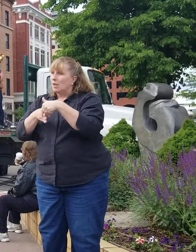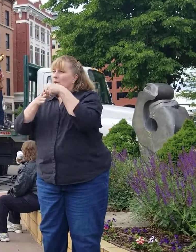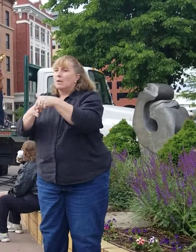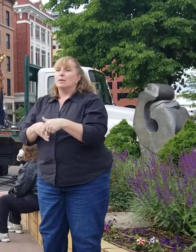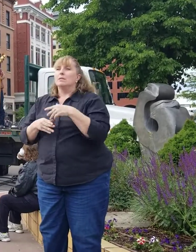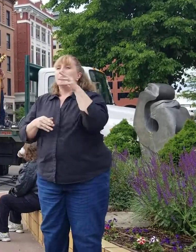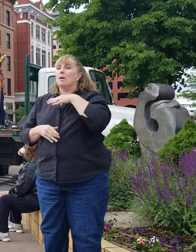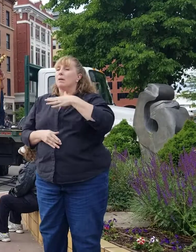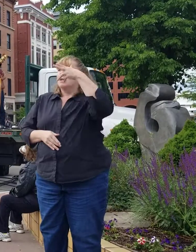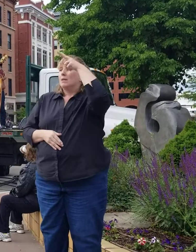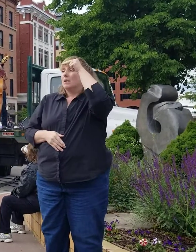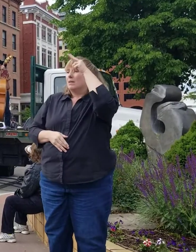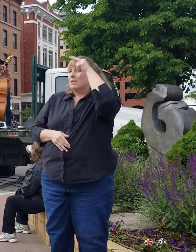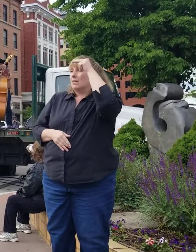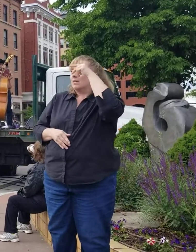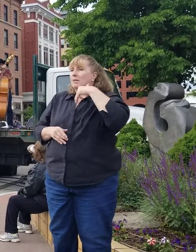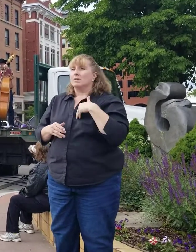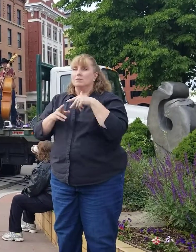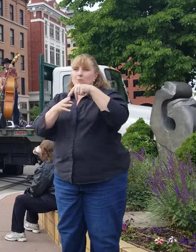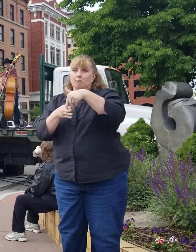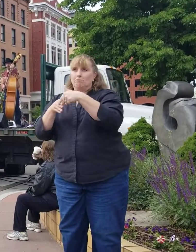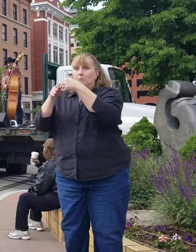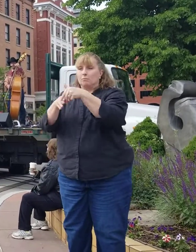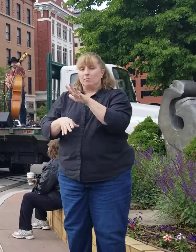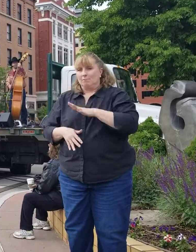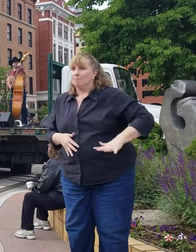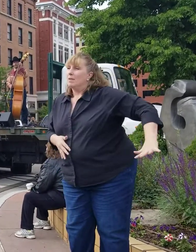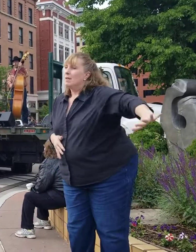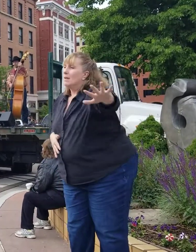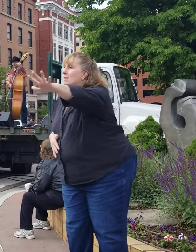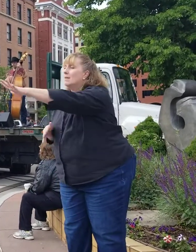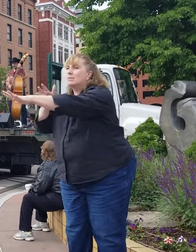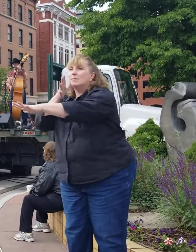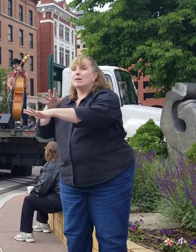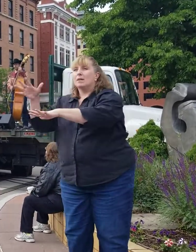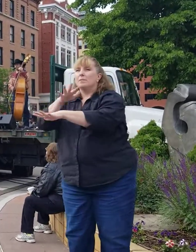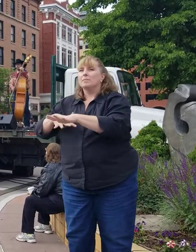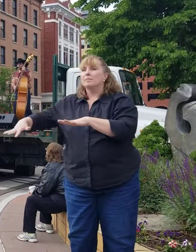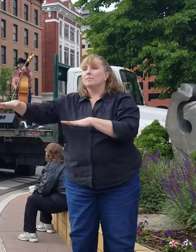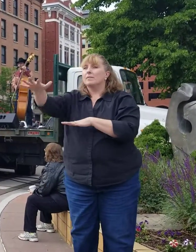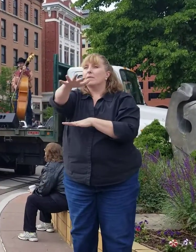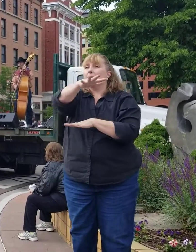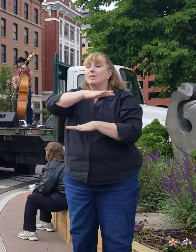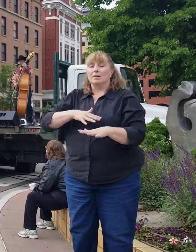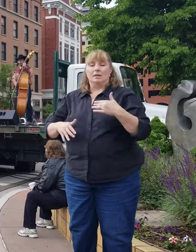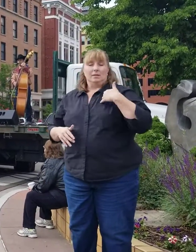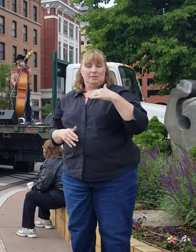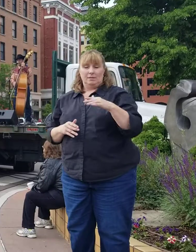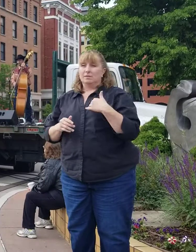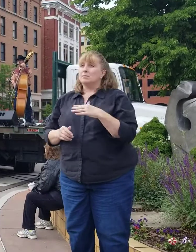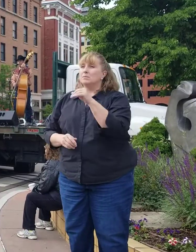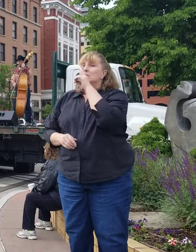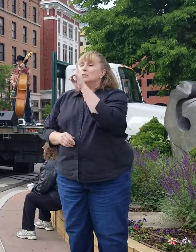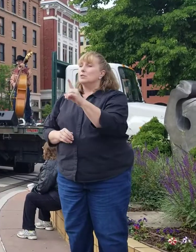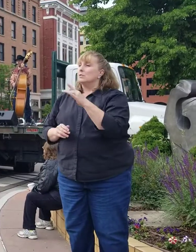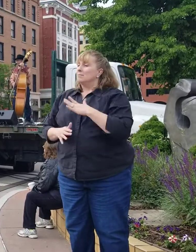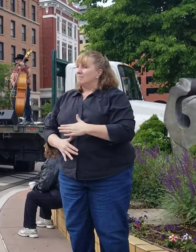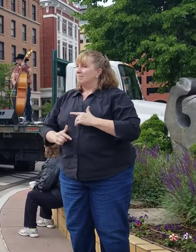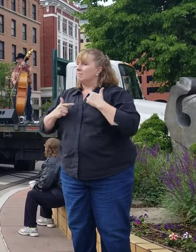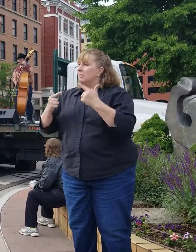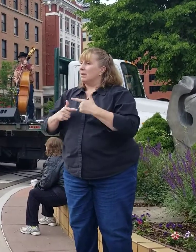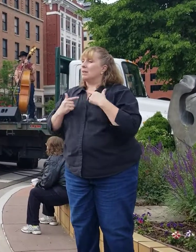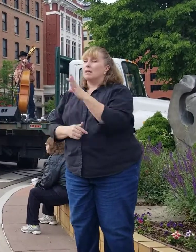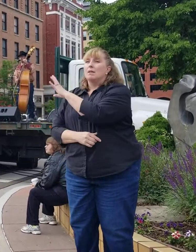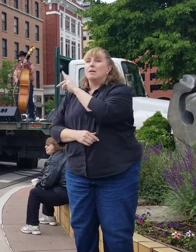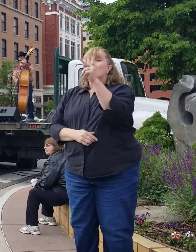legs While riding a mile down the range Just to kick him in the side Make him show his different pride